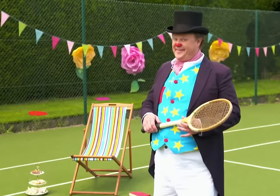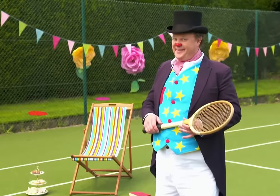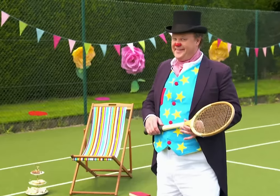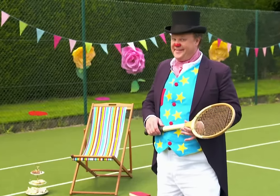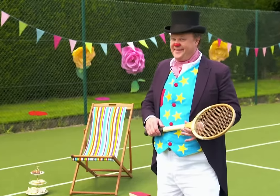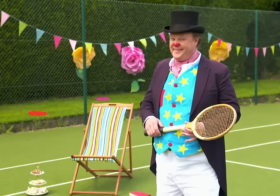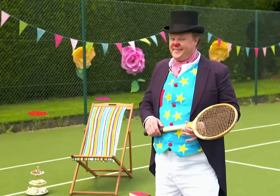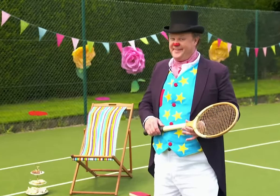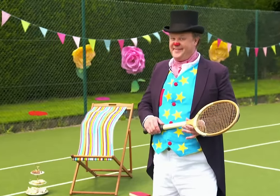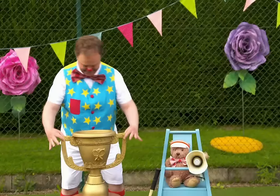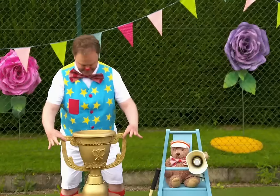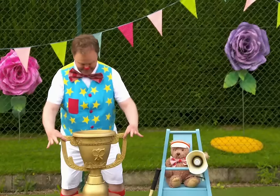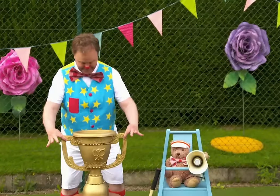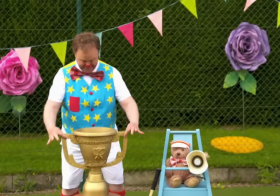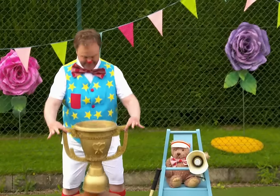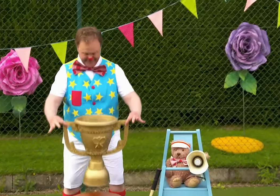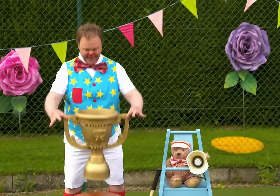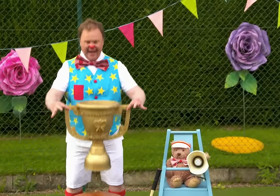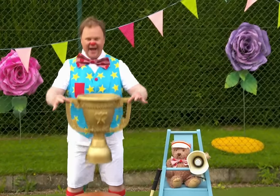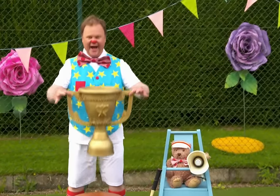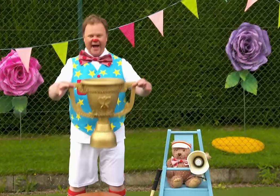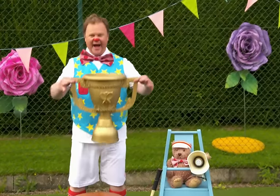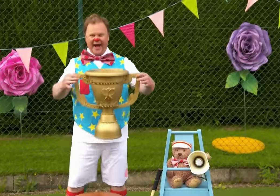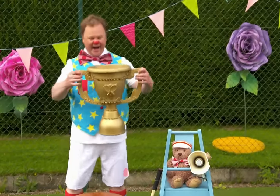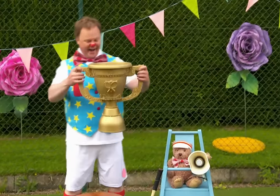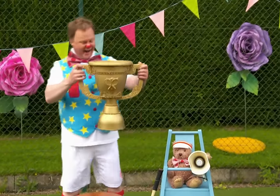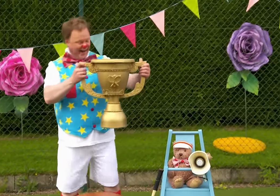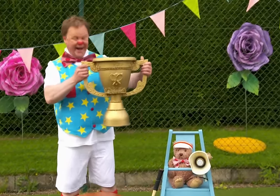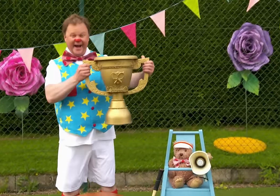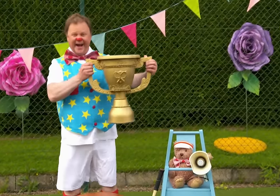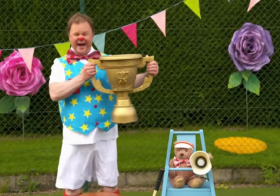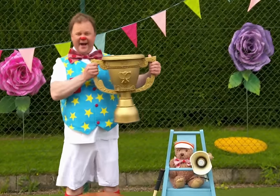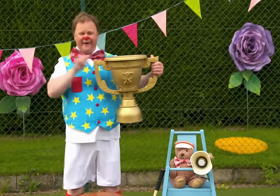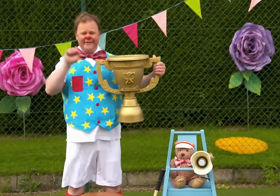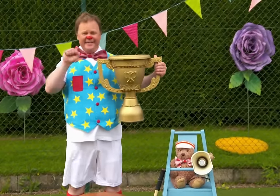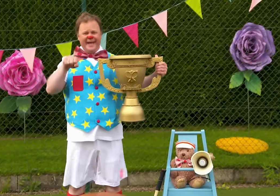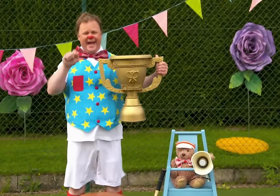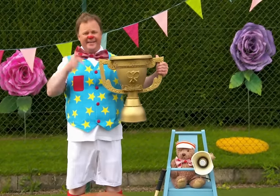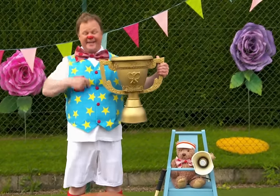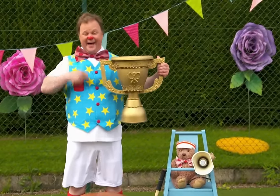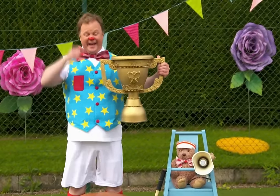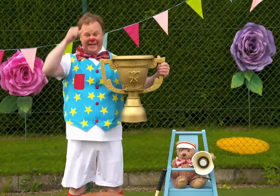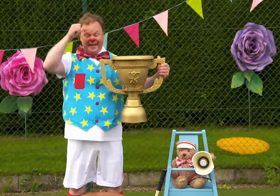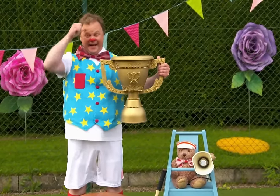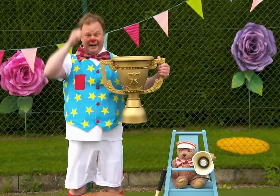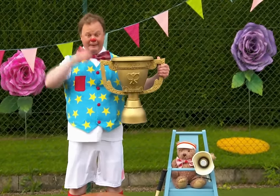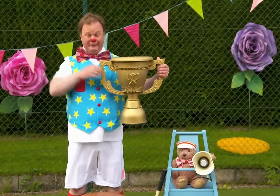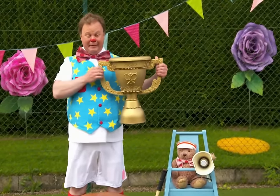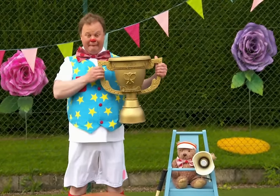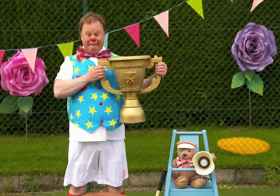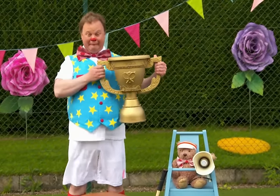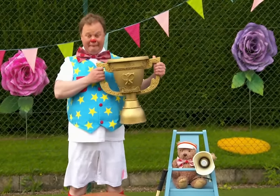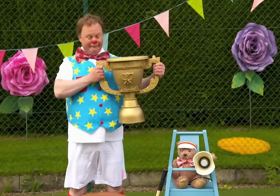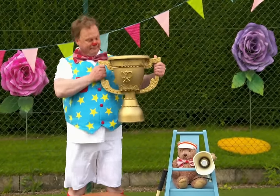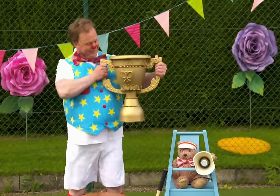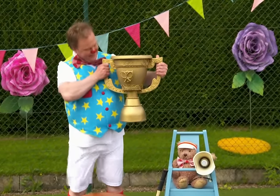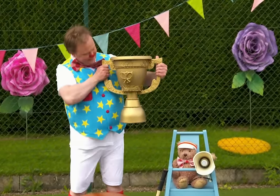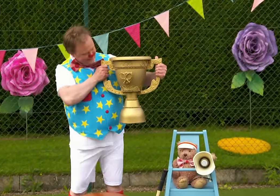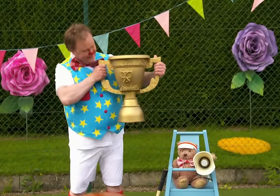Woohoo! What a shiny trophy, Mr. Tumble. Oh, yes, I know. Before